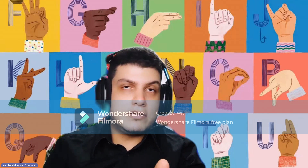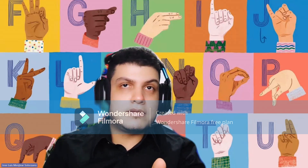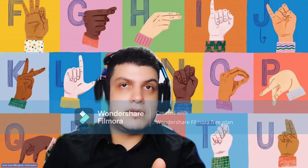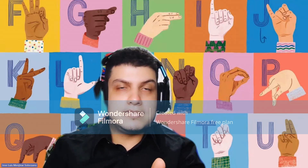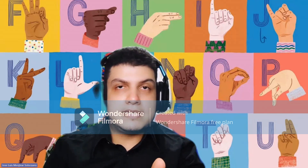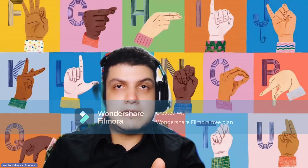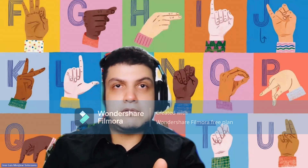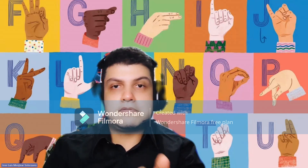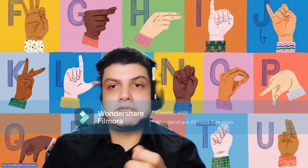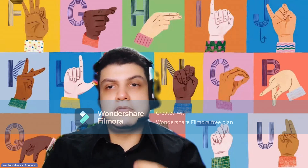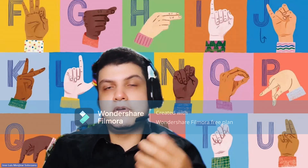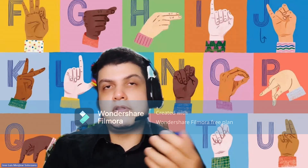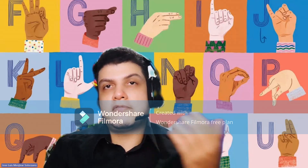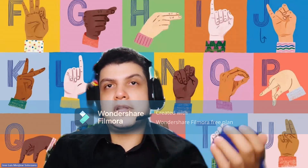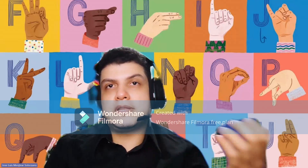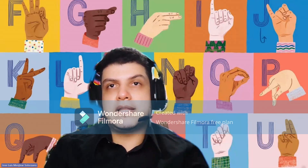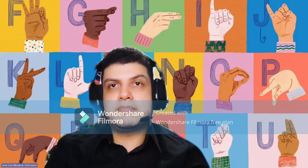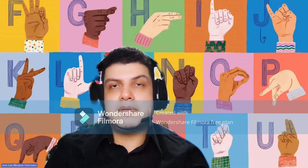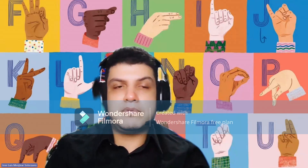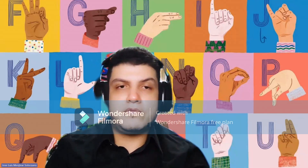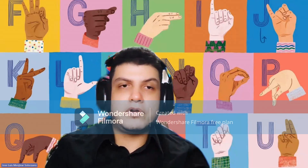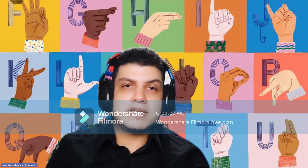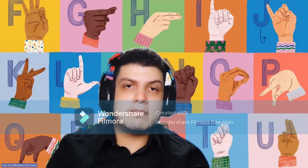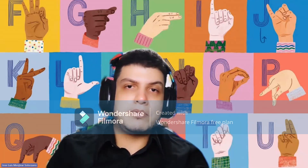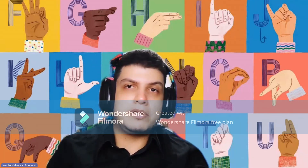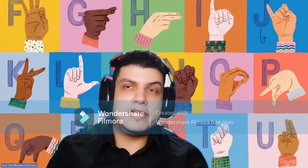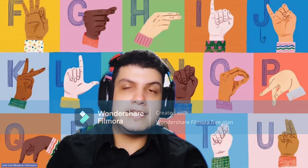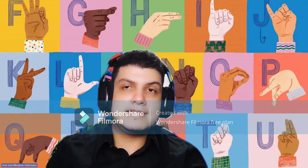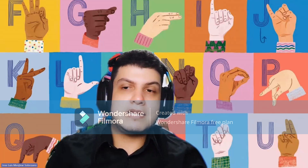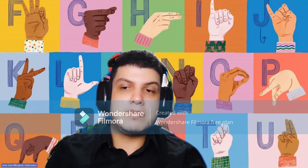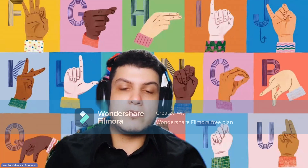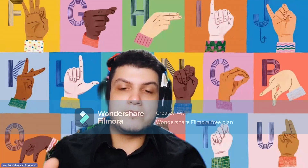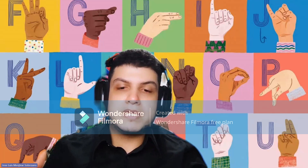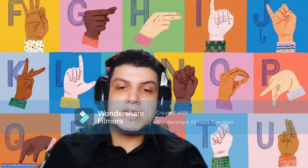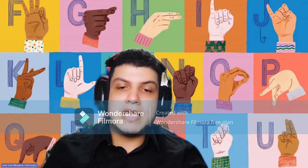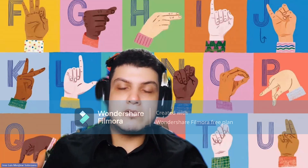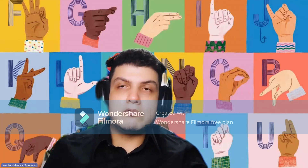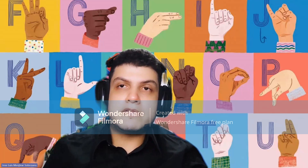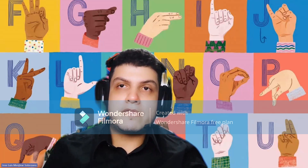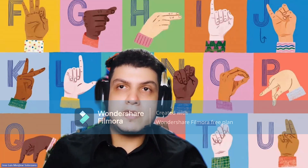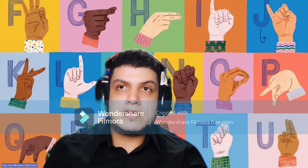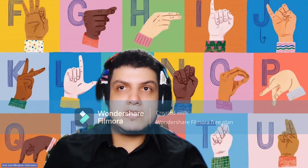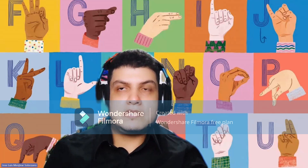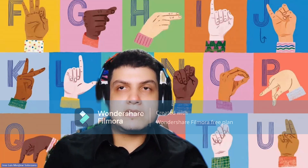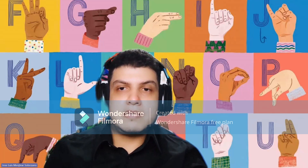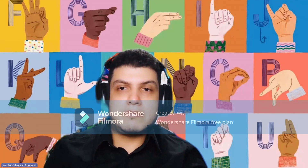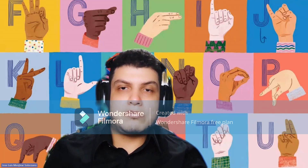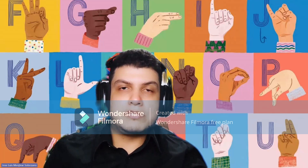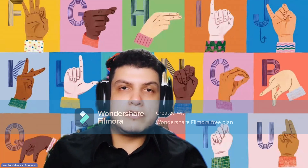not acceptable to don't offend that people. For example, here in El Salvador, I always think in this example when we